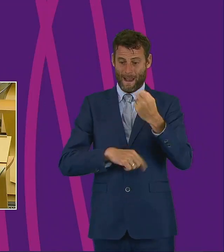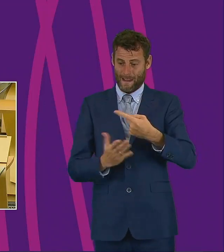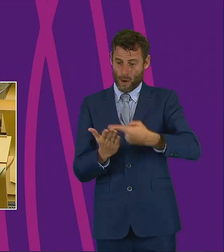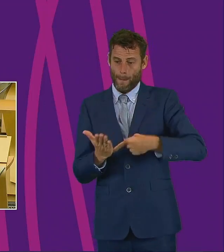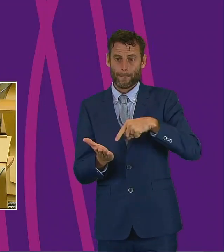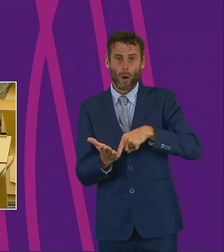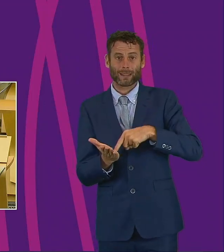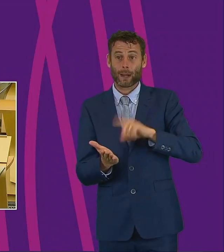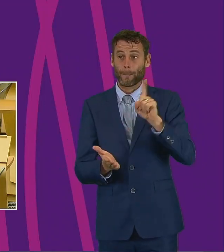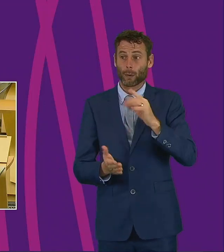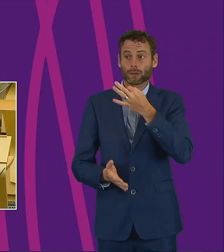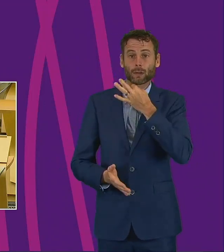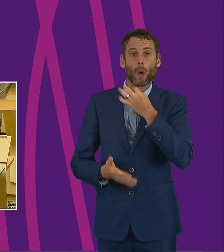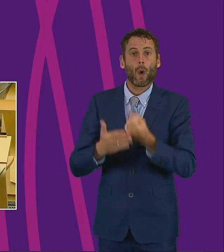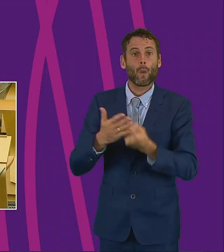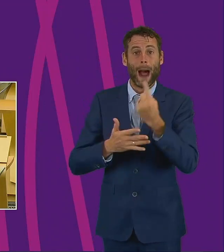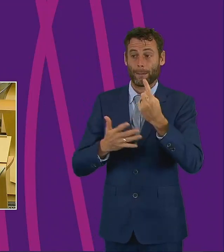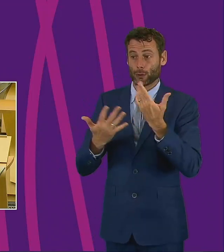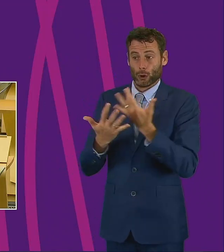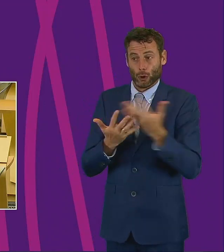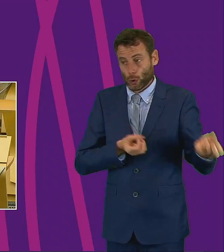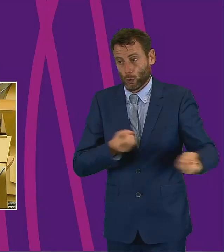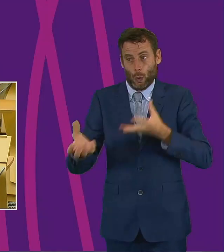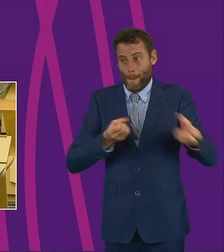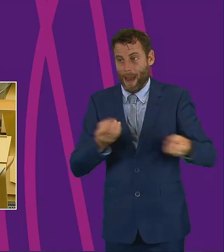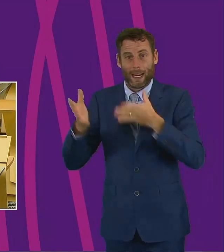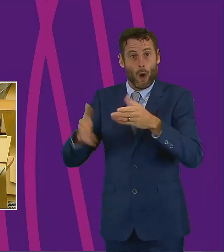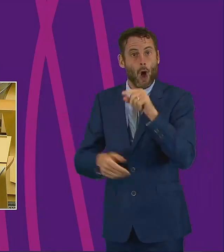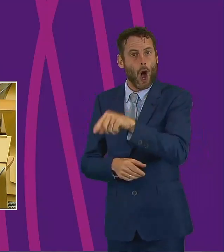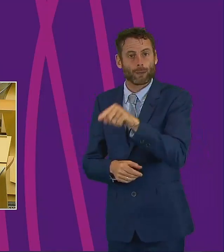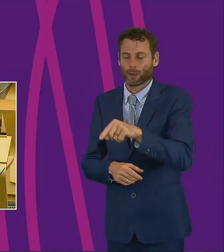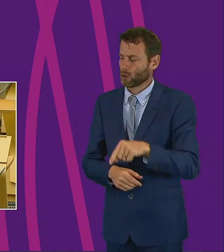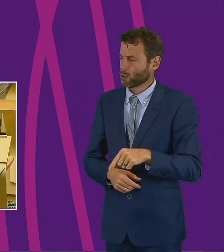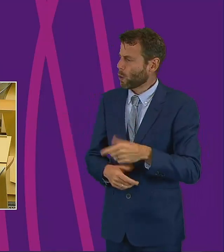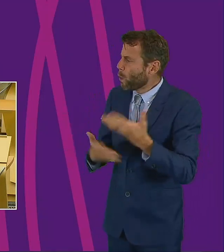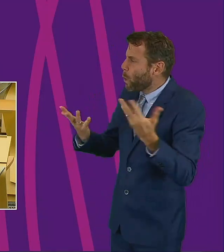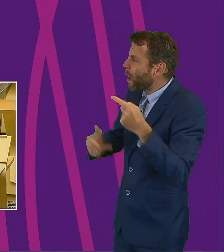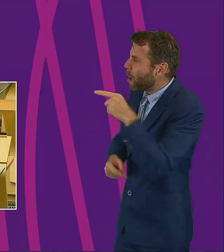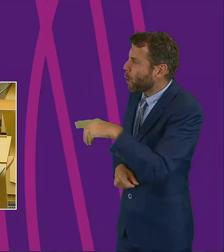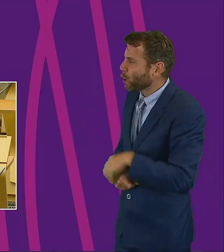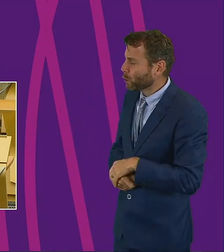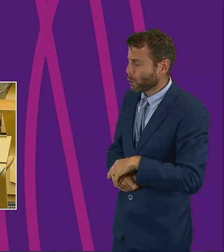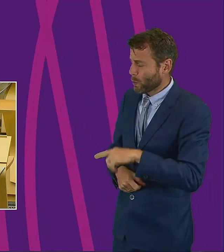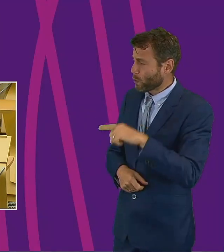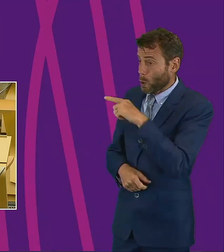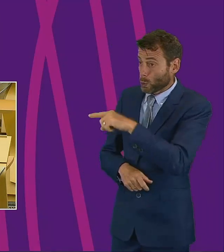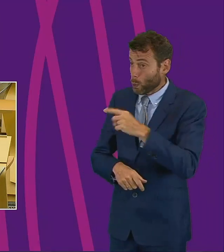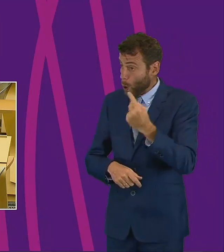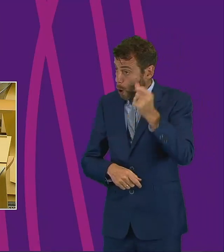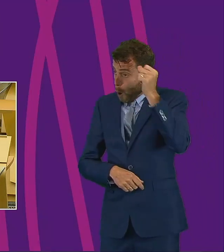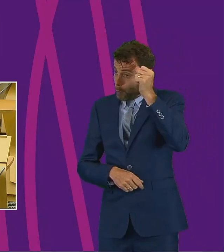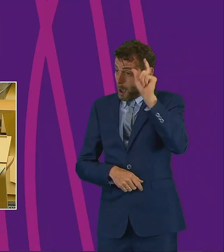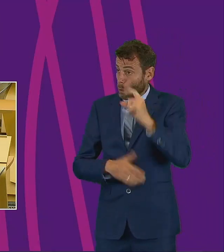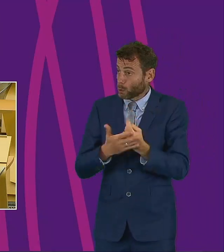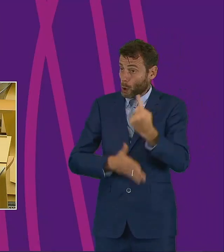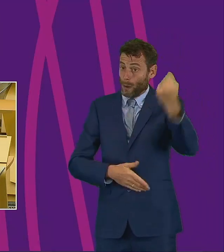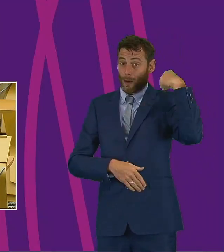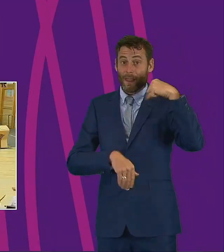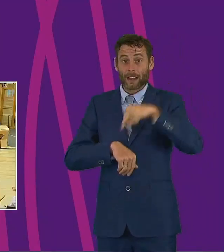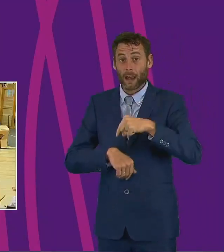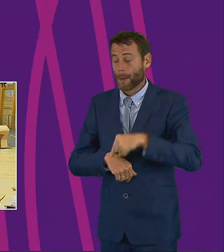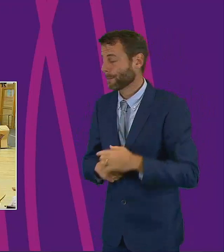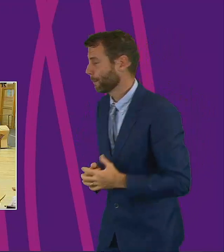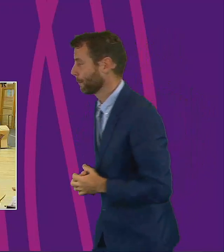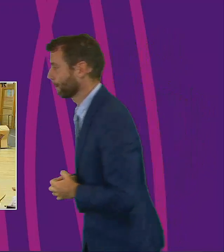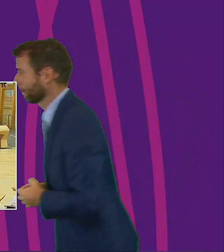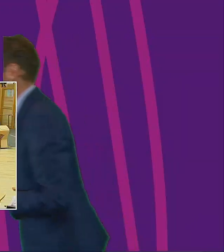hospitals, then I just have to wonder, where were they and what were they paying attention to, because it wasn't what was going on with COVID. Ruth